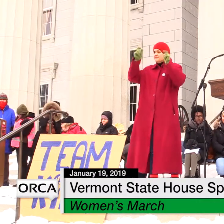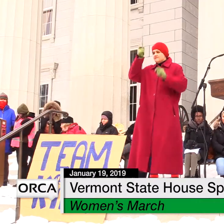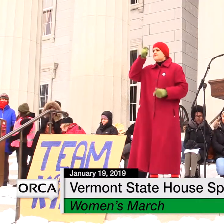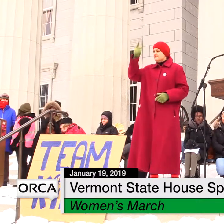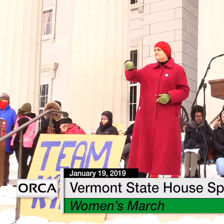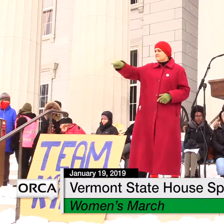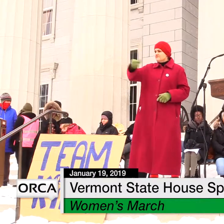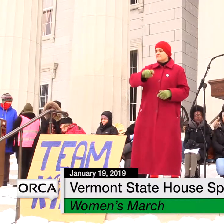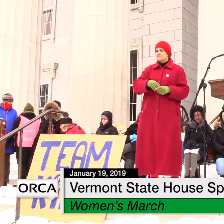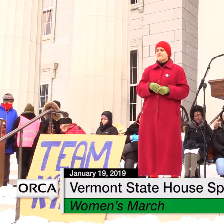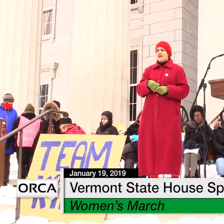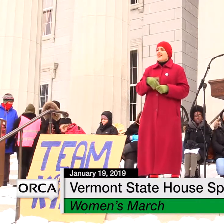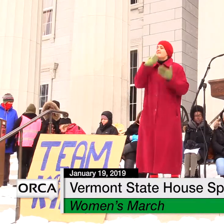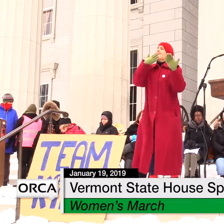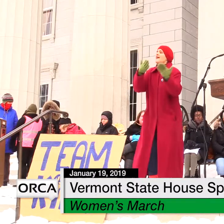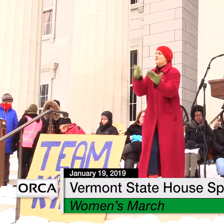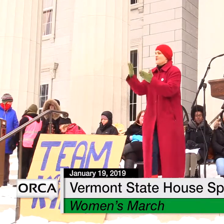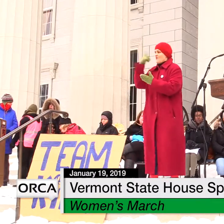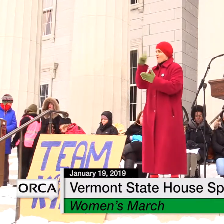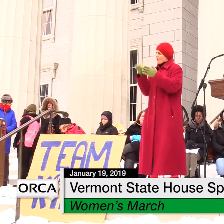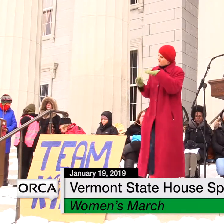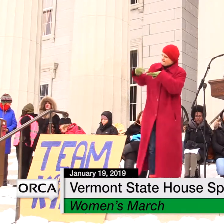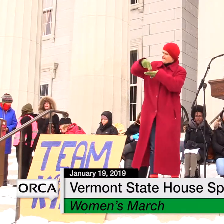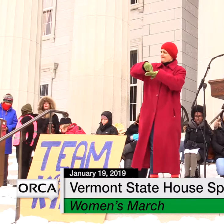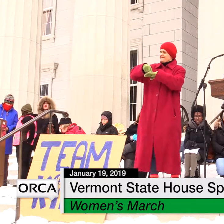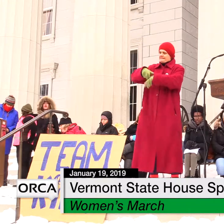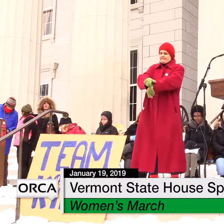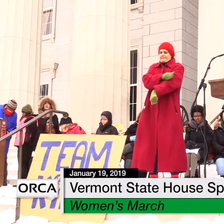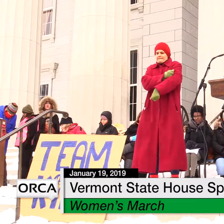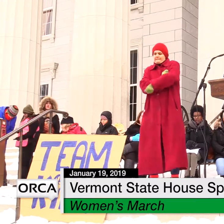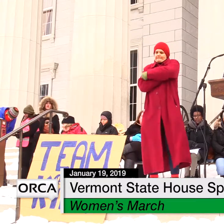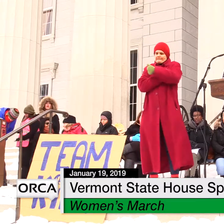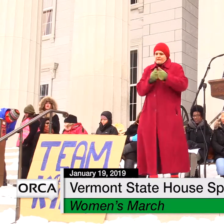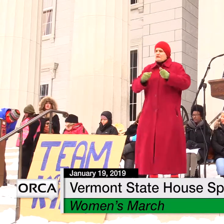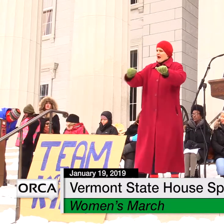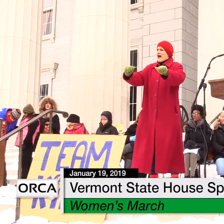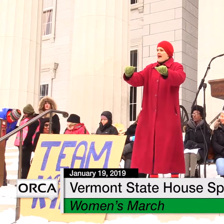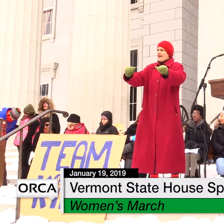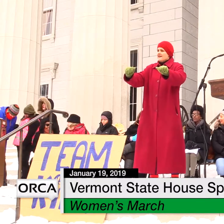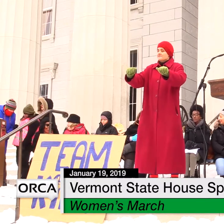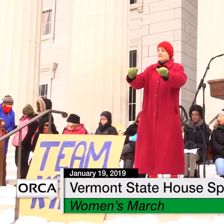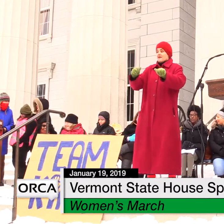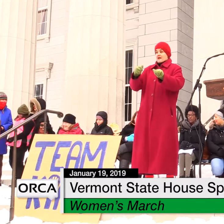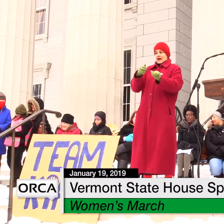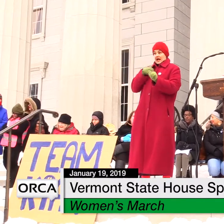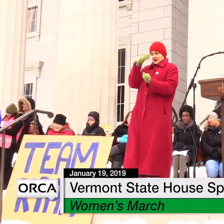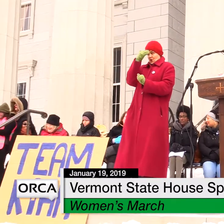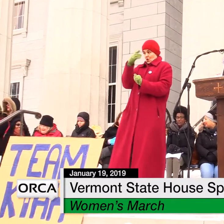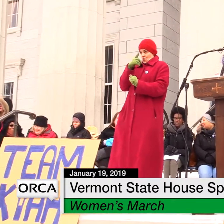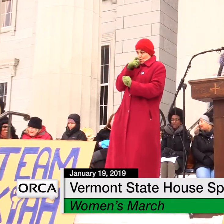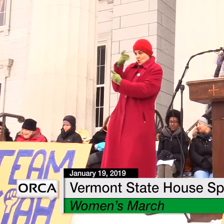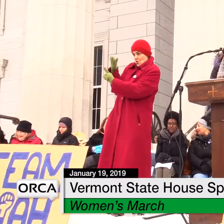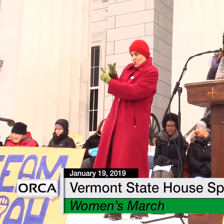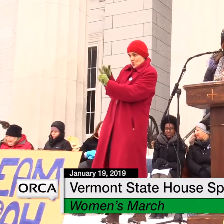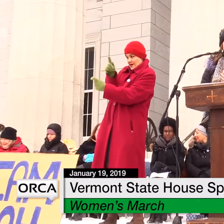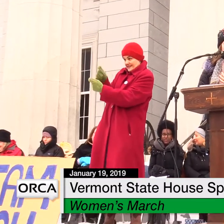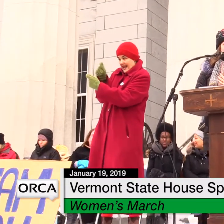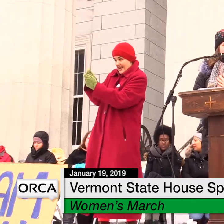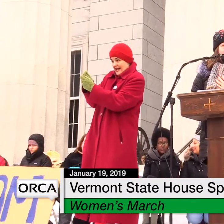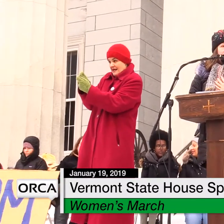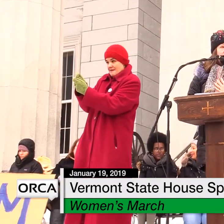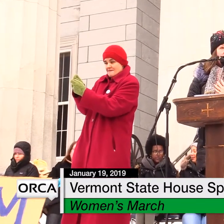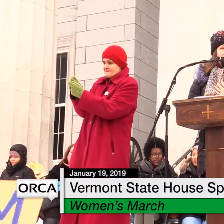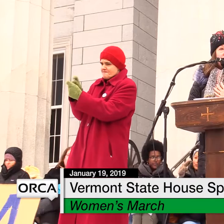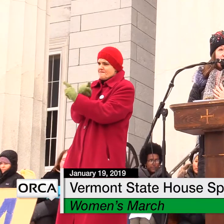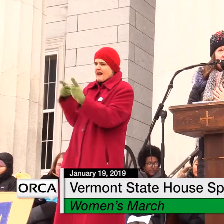I want you to know that I appreciate your effort. I really do. I may not know exactly who you are, but I see